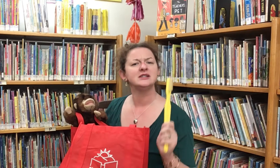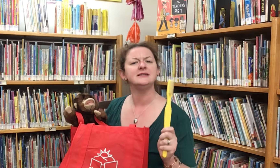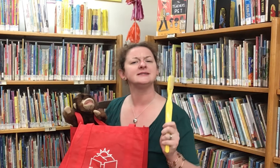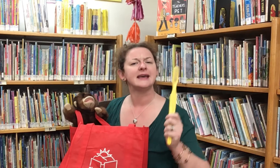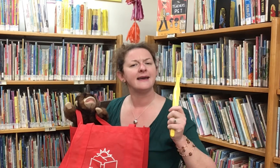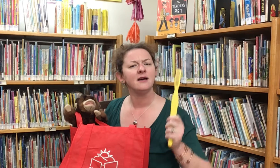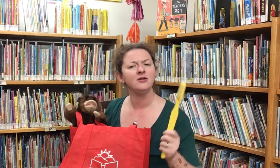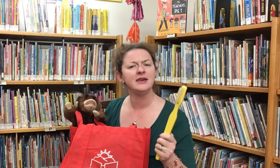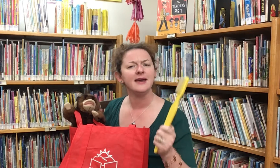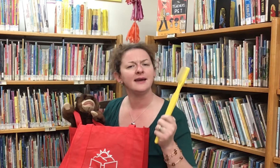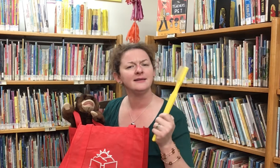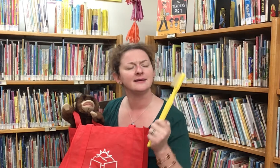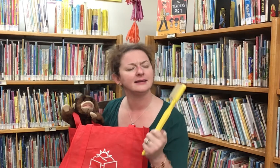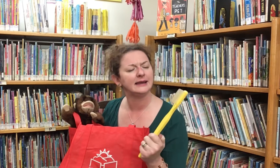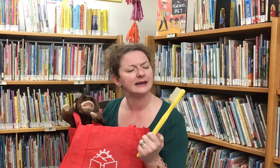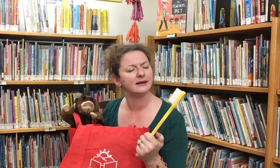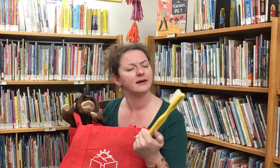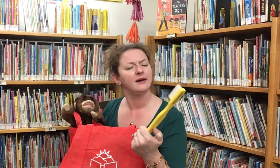stay healthy and clean.